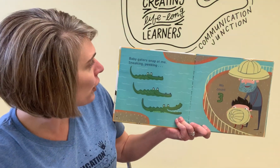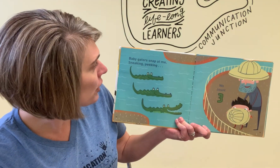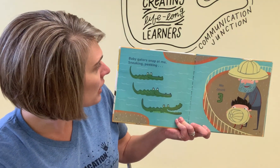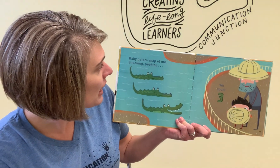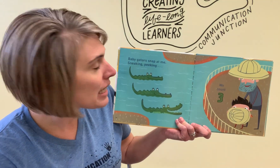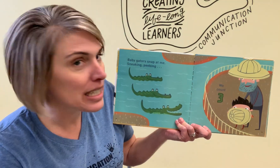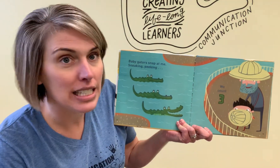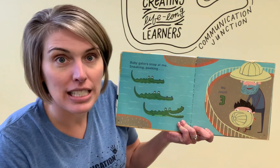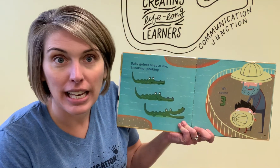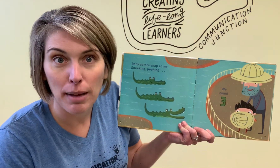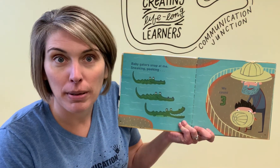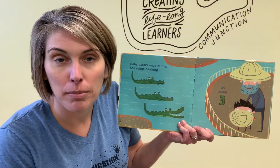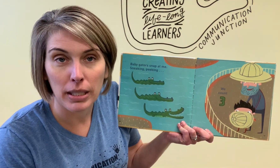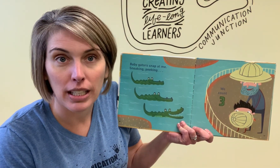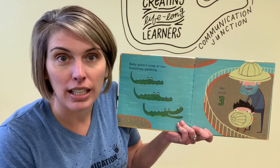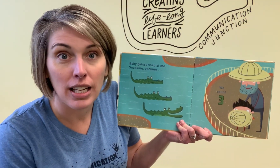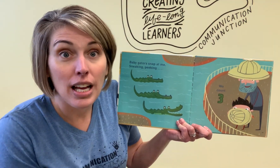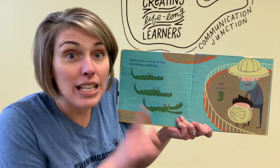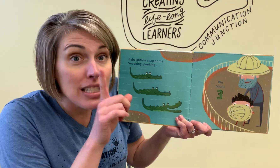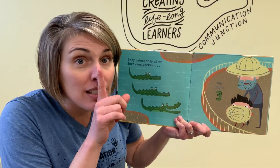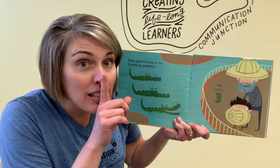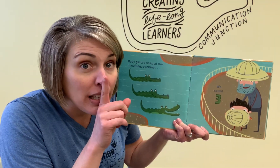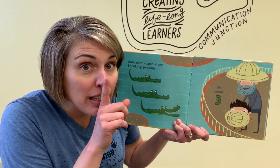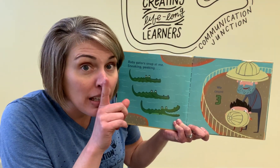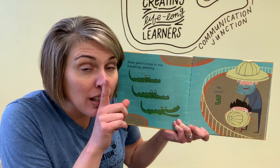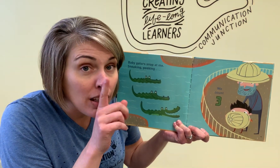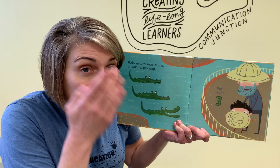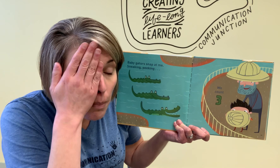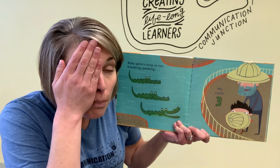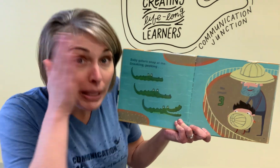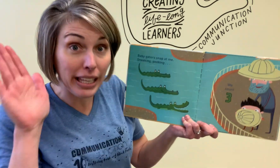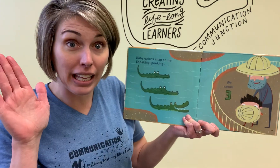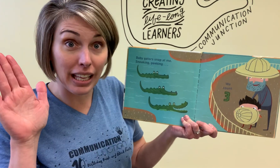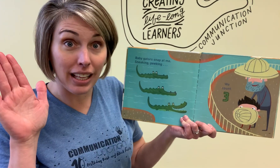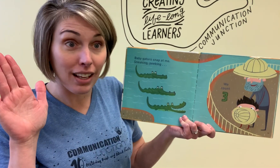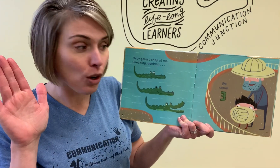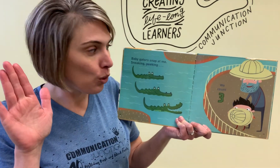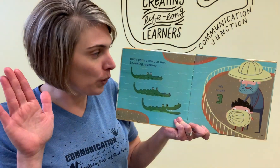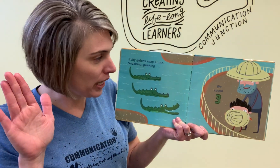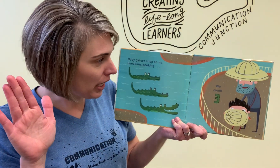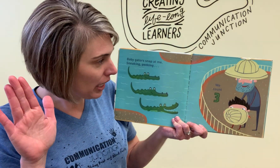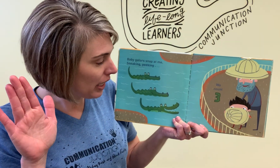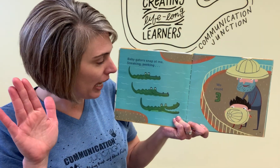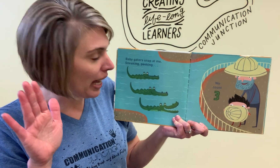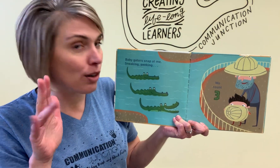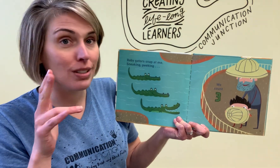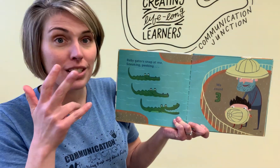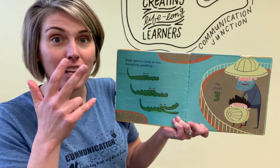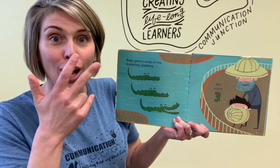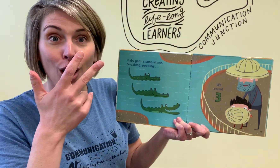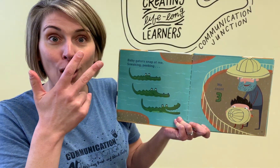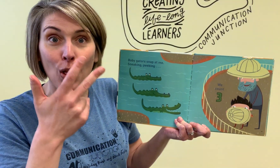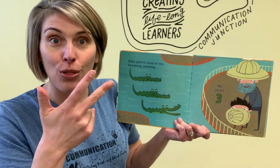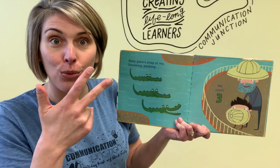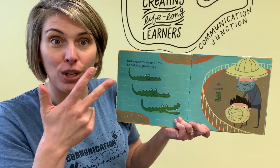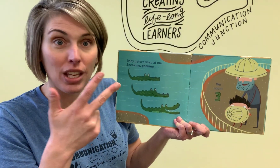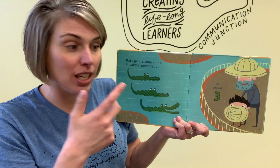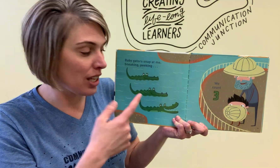gators, snap at me, sneaky, peeking, we count